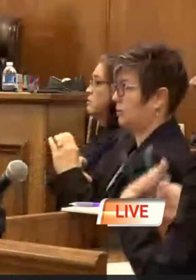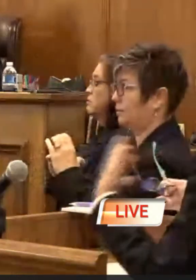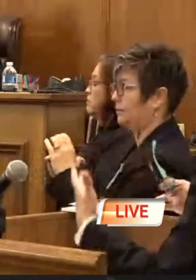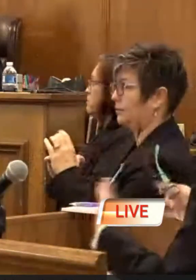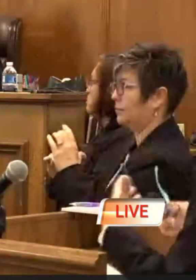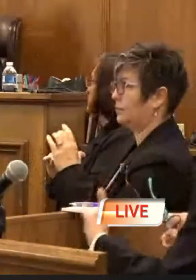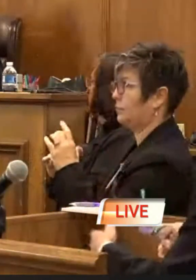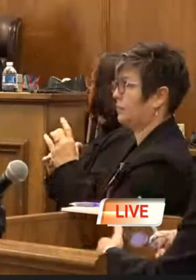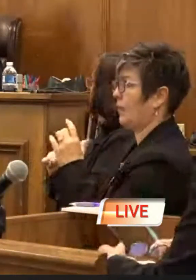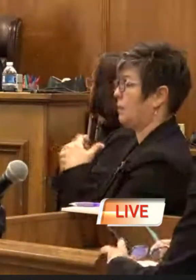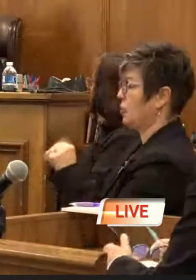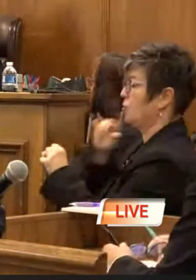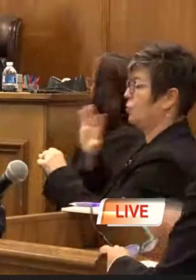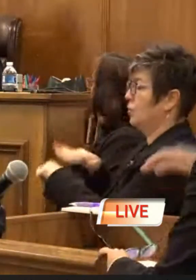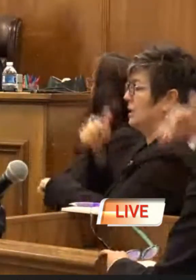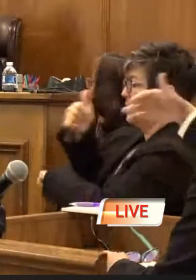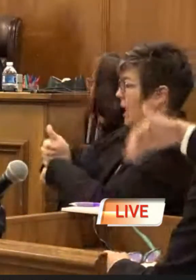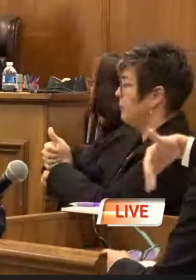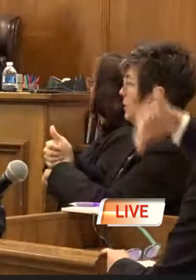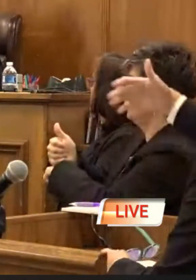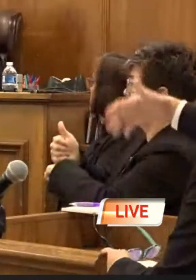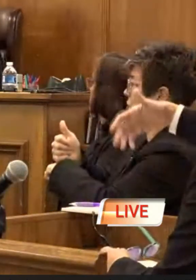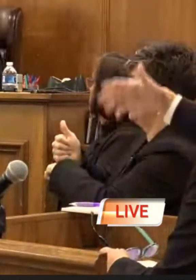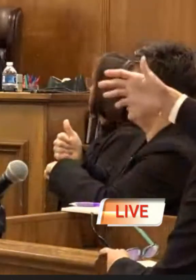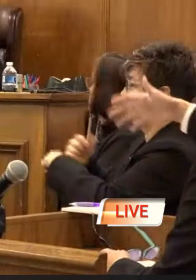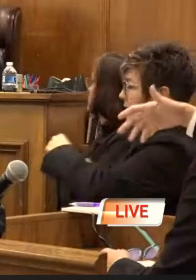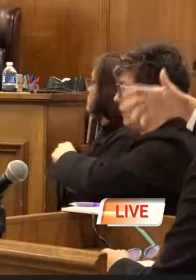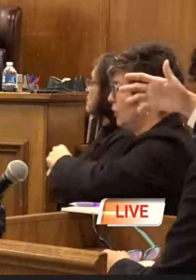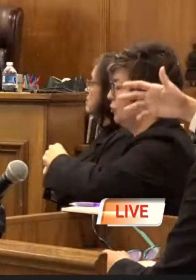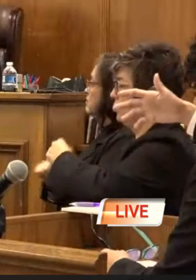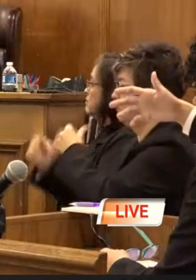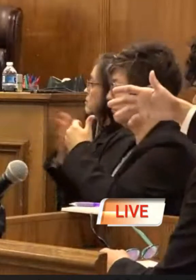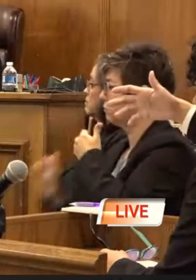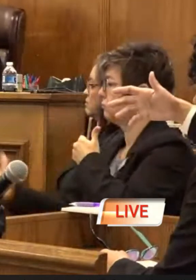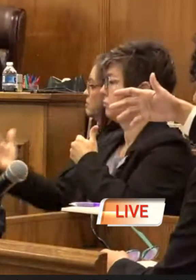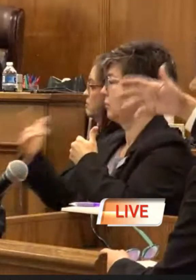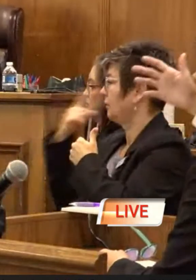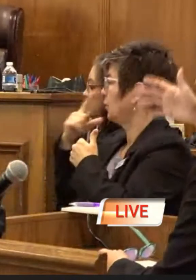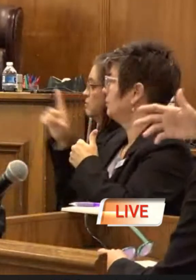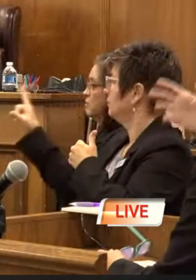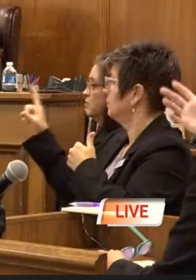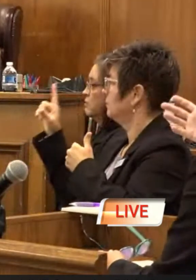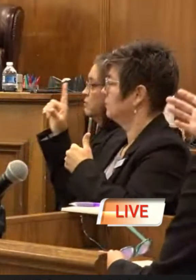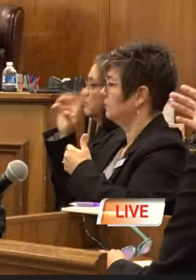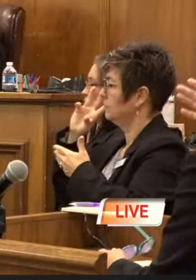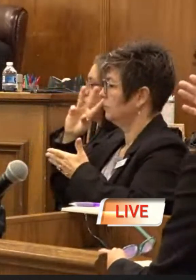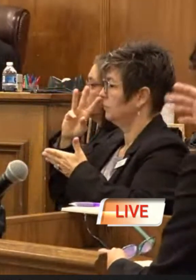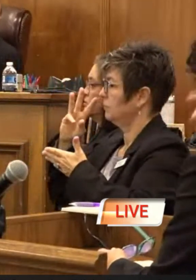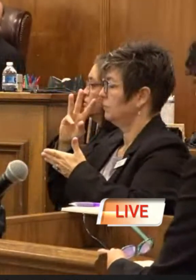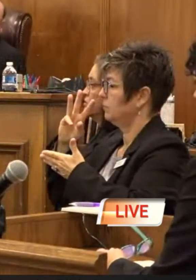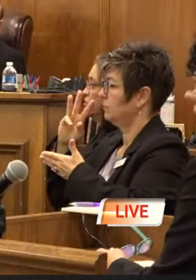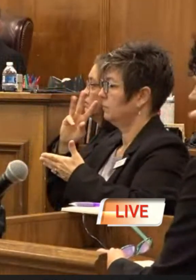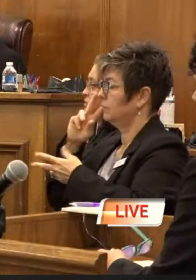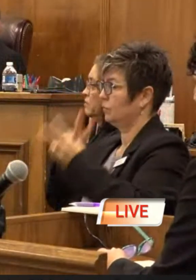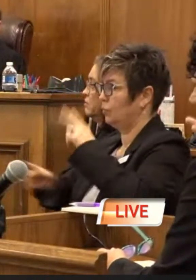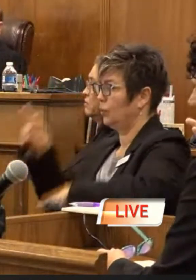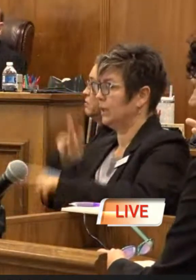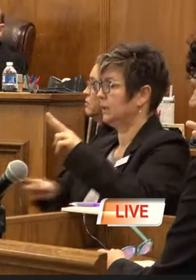I'm trying to establish the foundation for her witnessing his